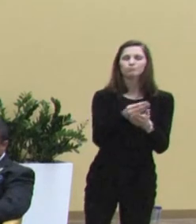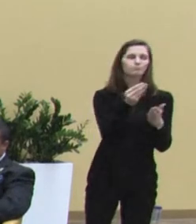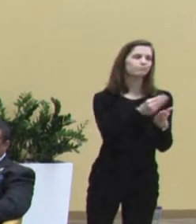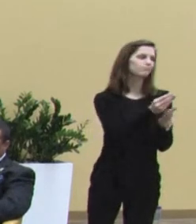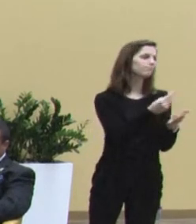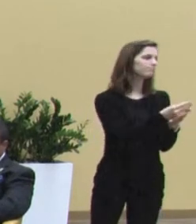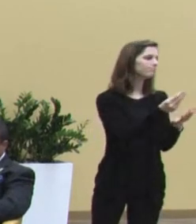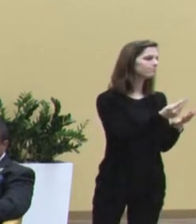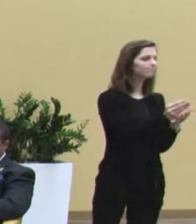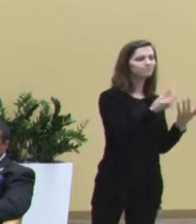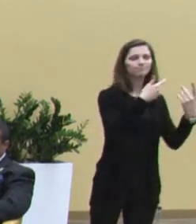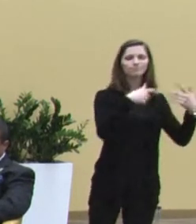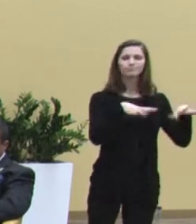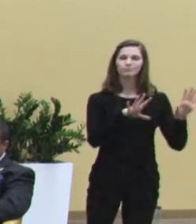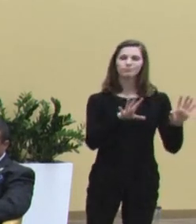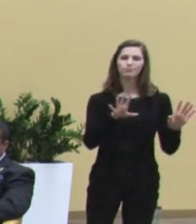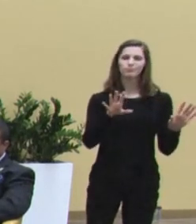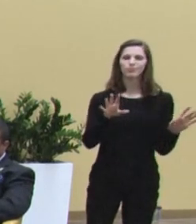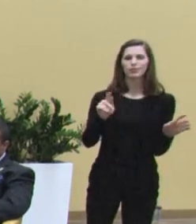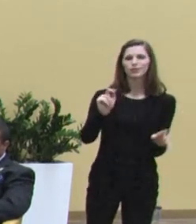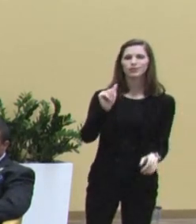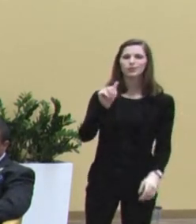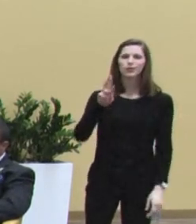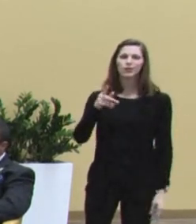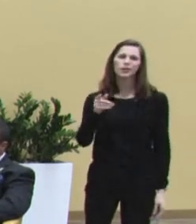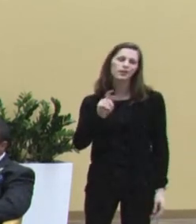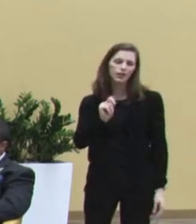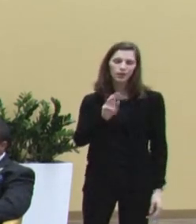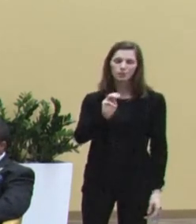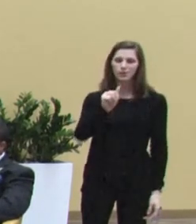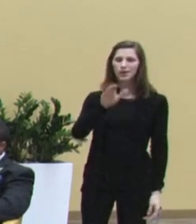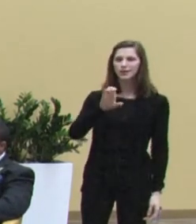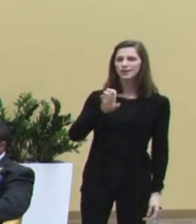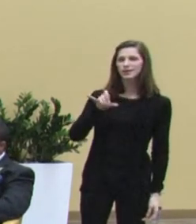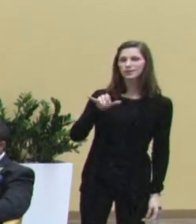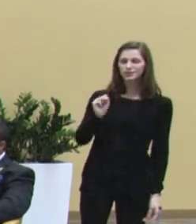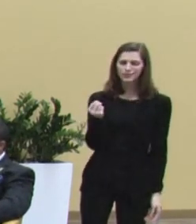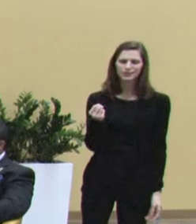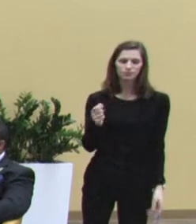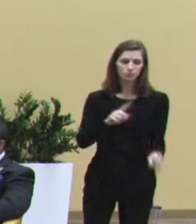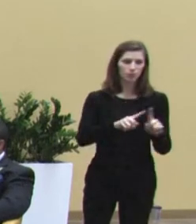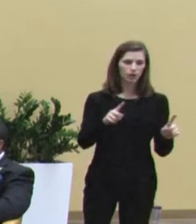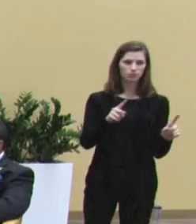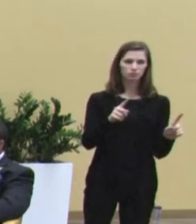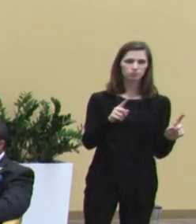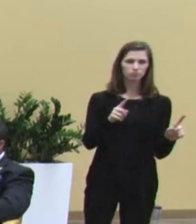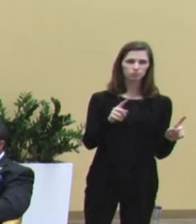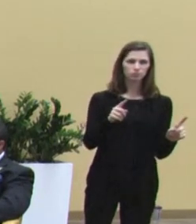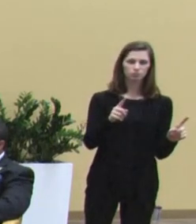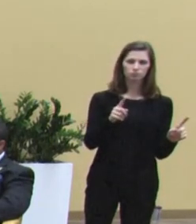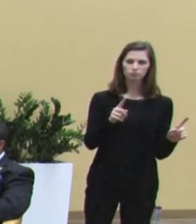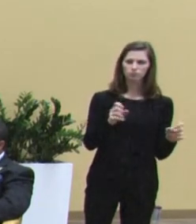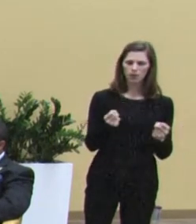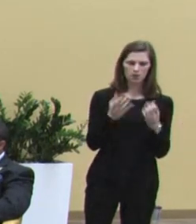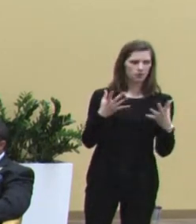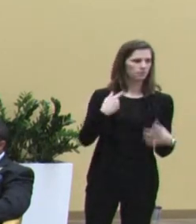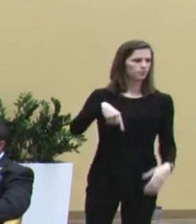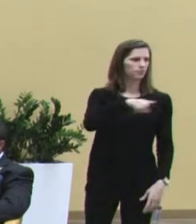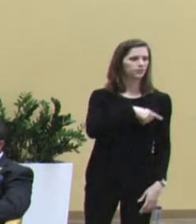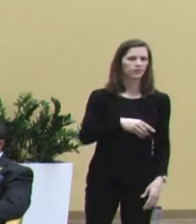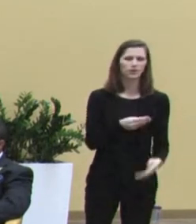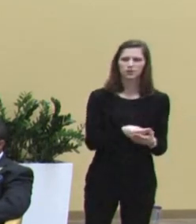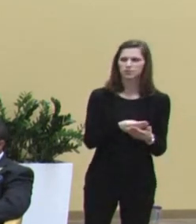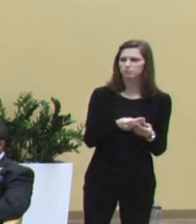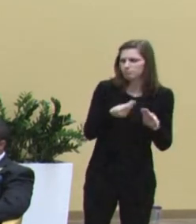and Targets and the Macy's, but how many of us actually went out and spent some of those dollars at black businesses, right?